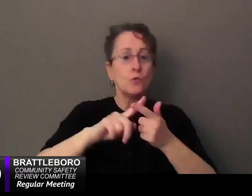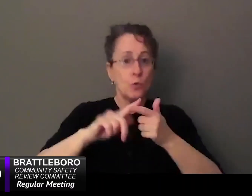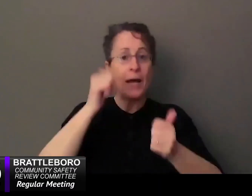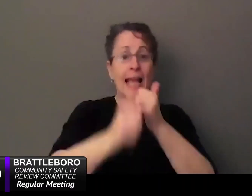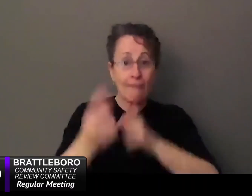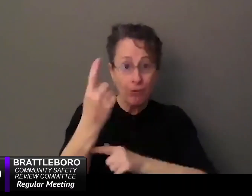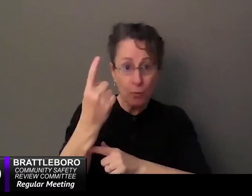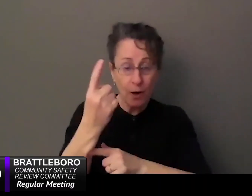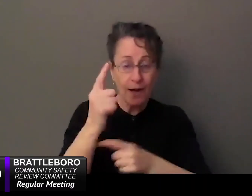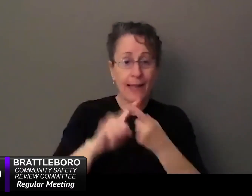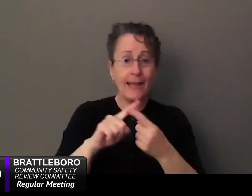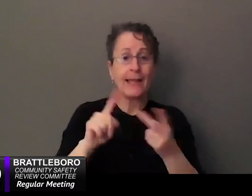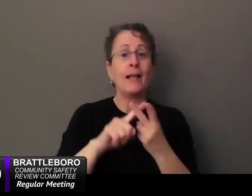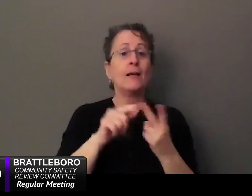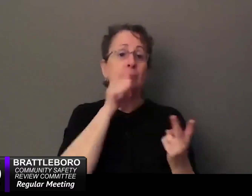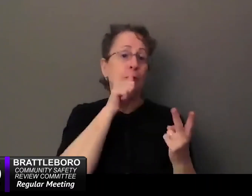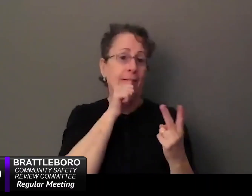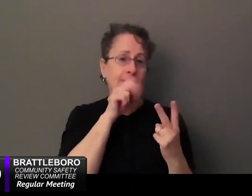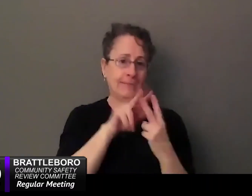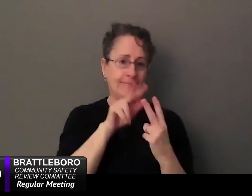Does anyone have any opinions on that?